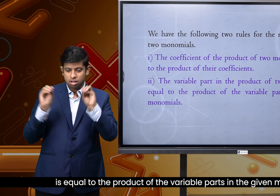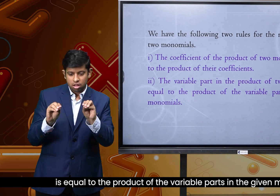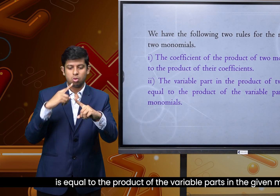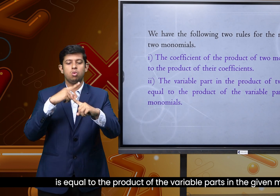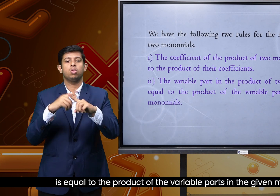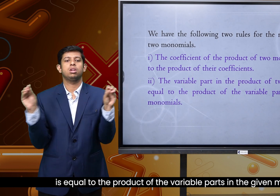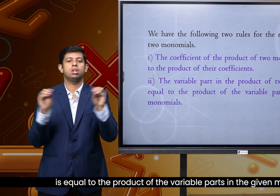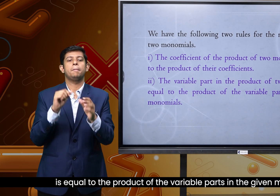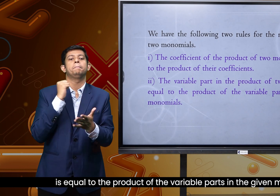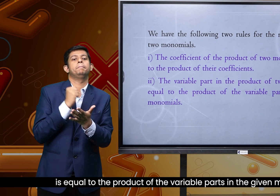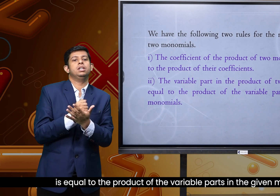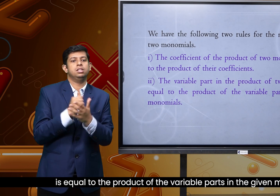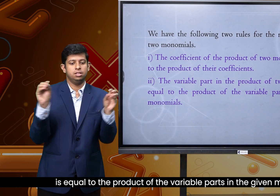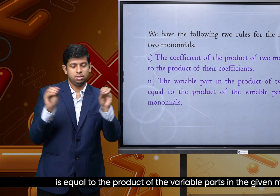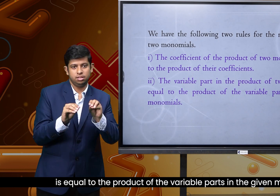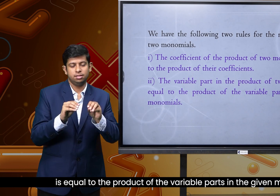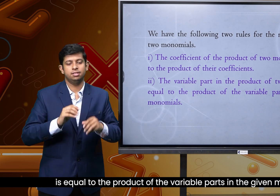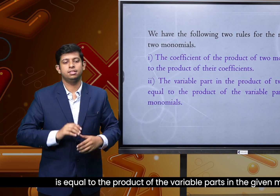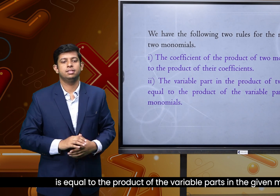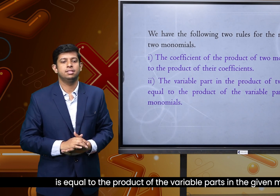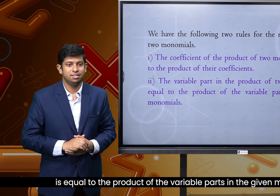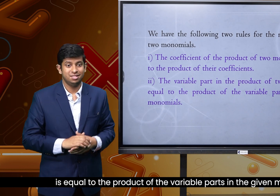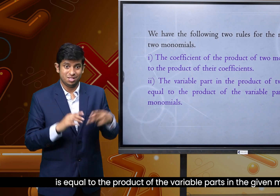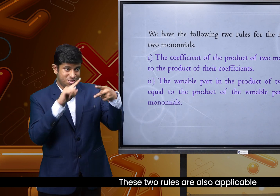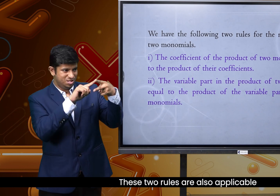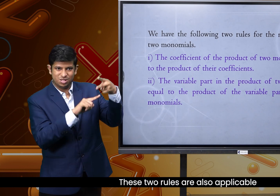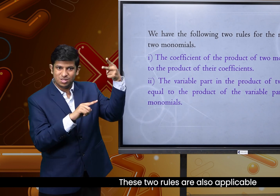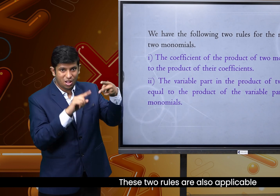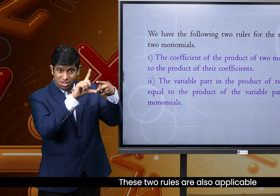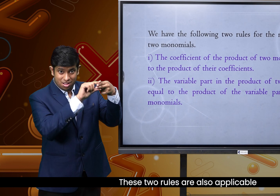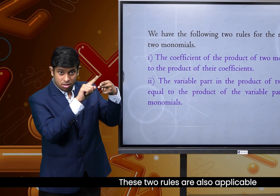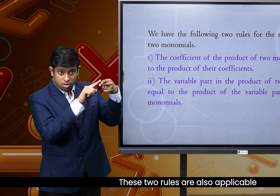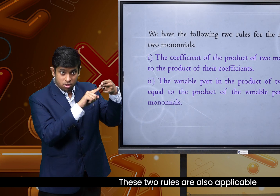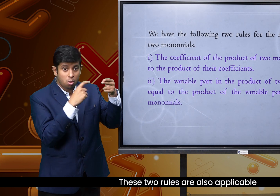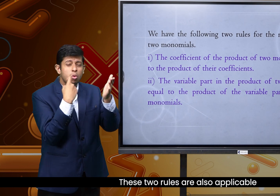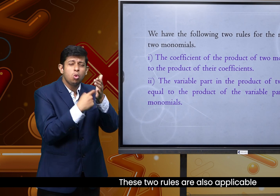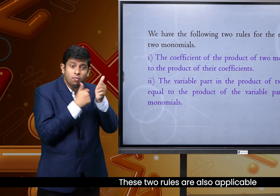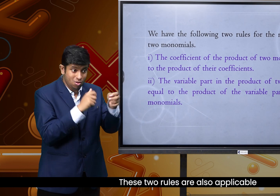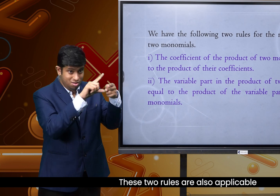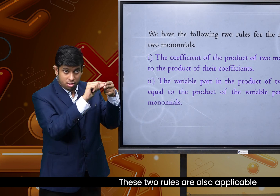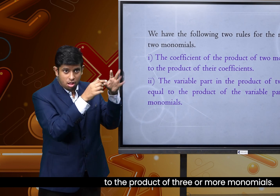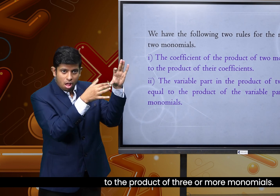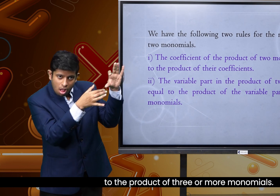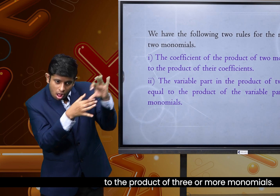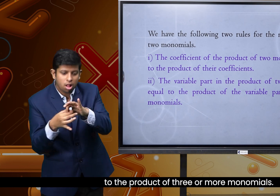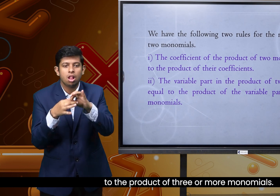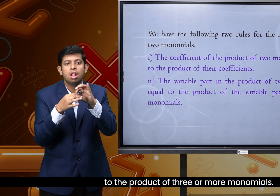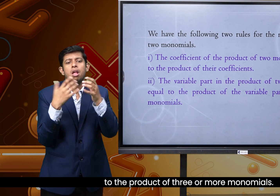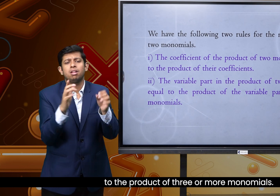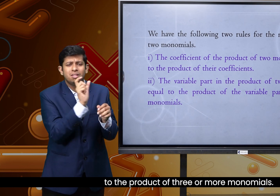to the product of the variable parts in the given monomials. So these two rules are also applicable to the product of three or